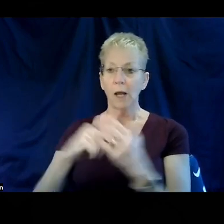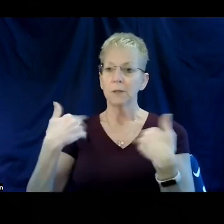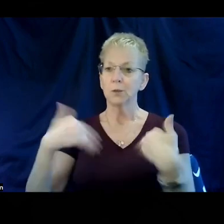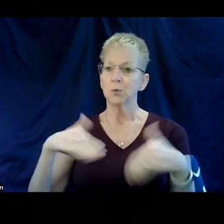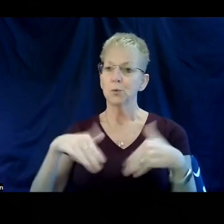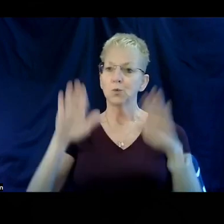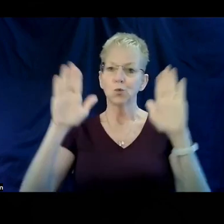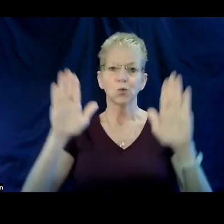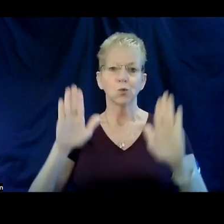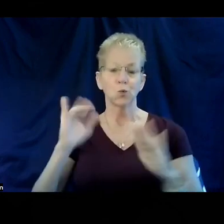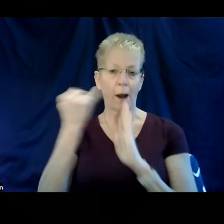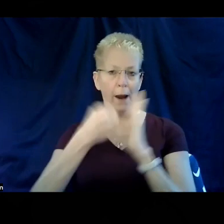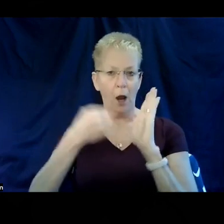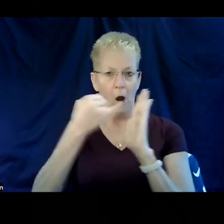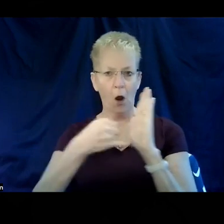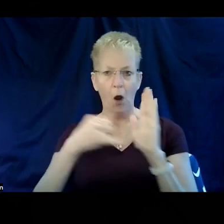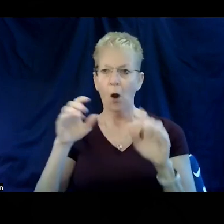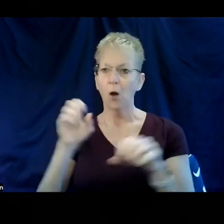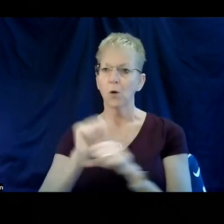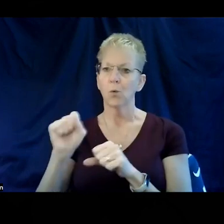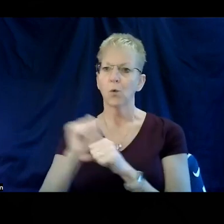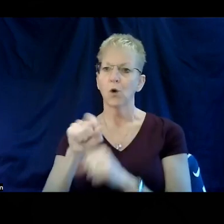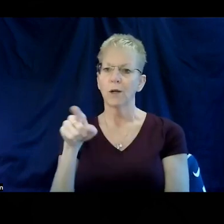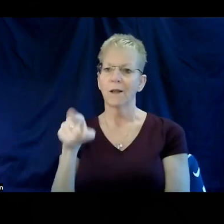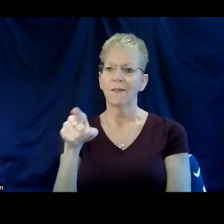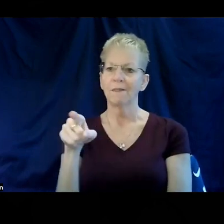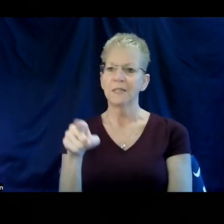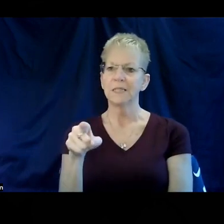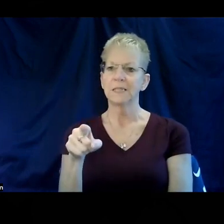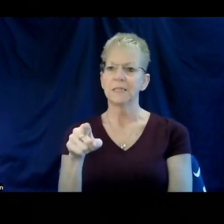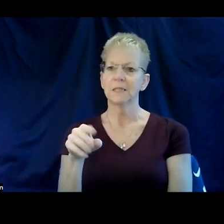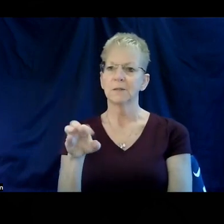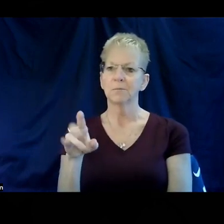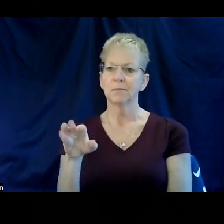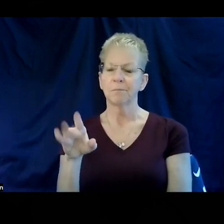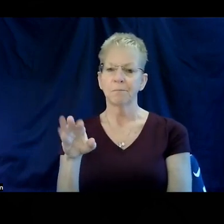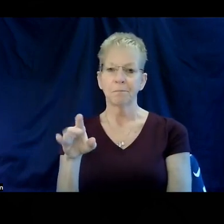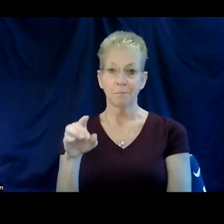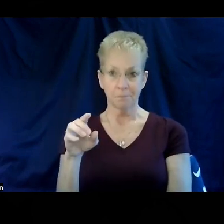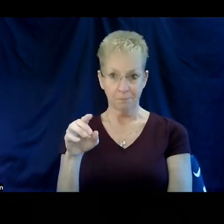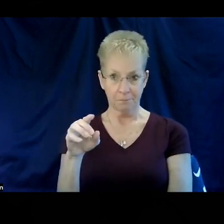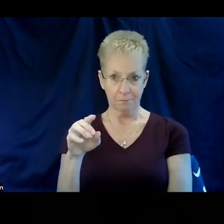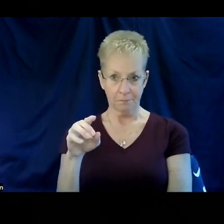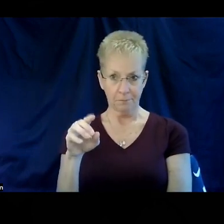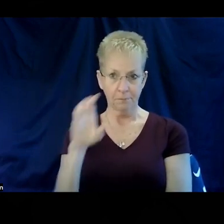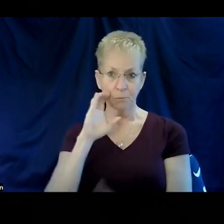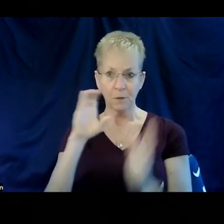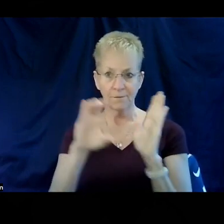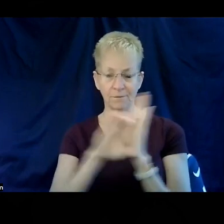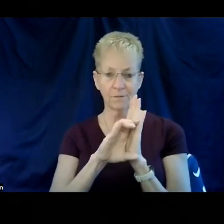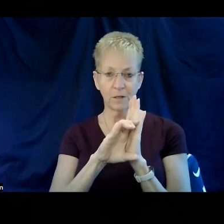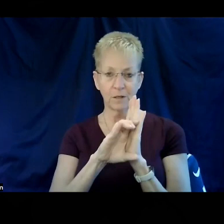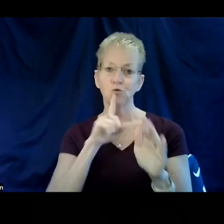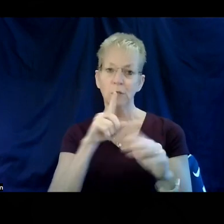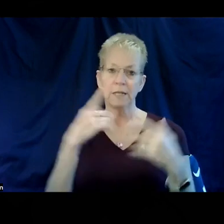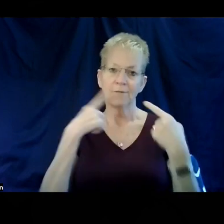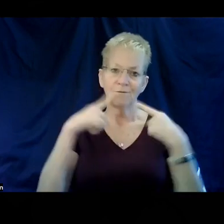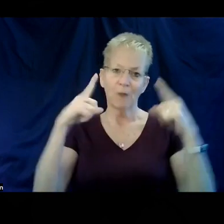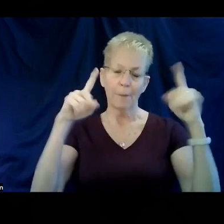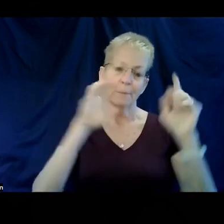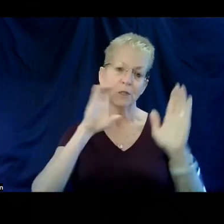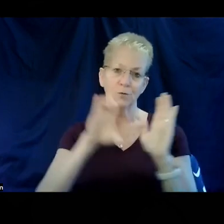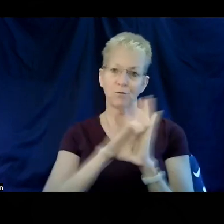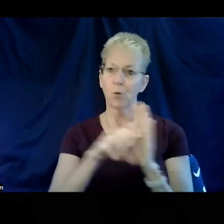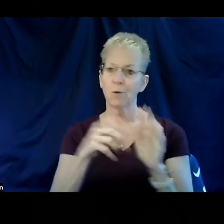artwork. This is the inspiration for this was taken from a photo, a pretty well-known photo of